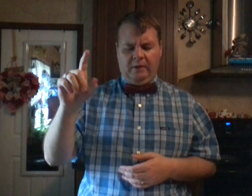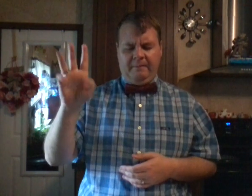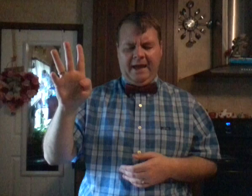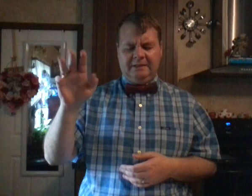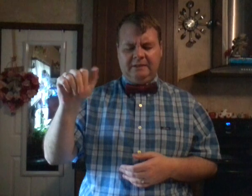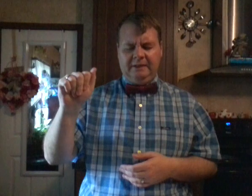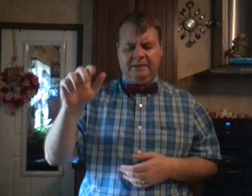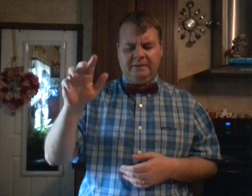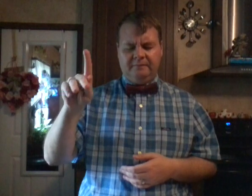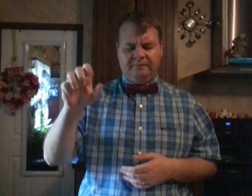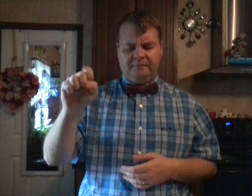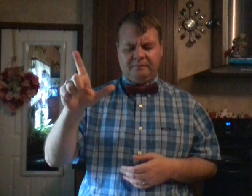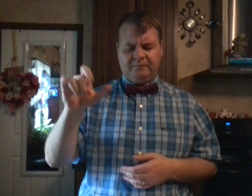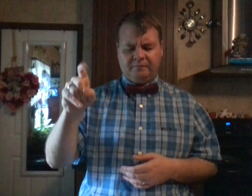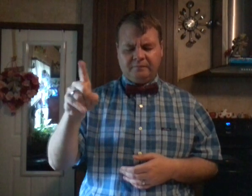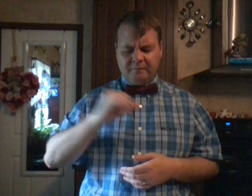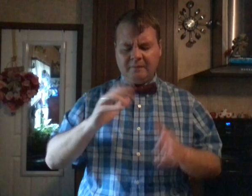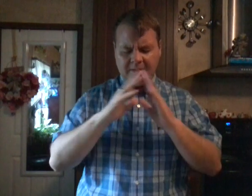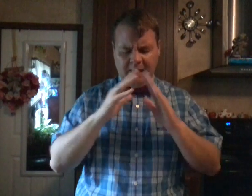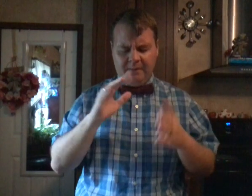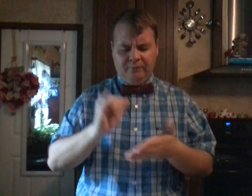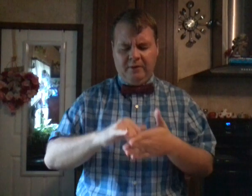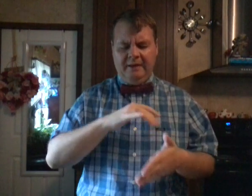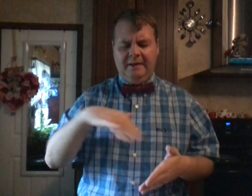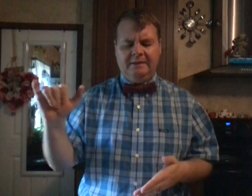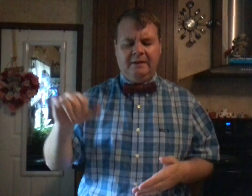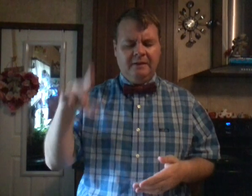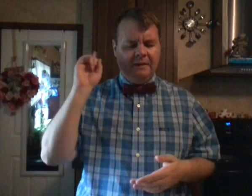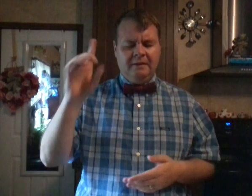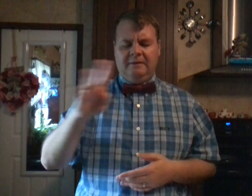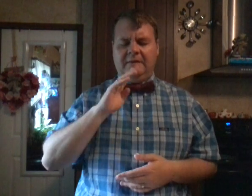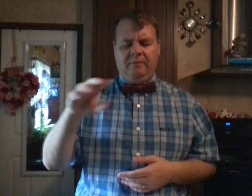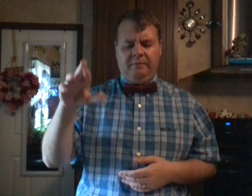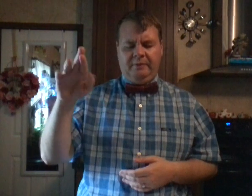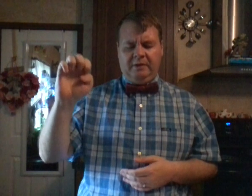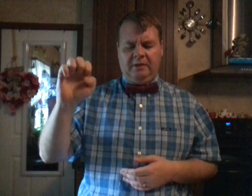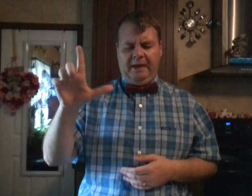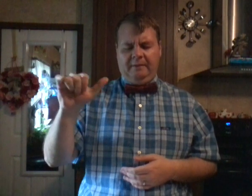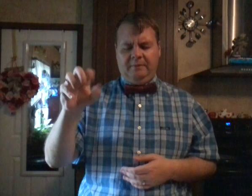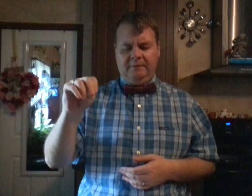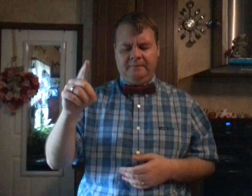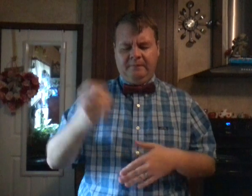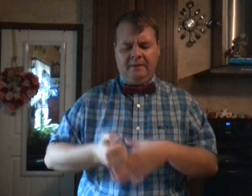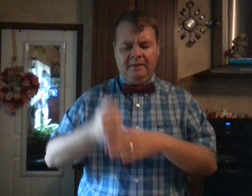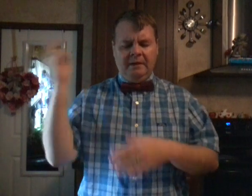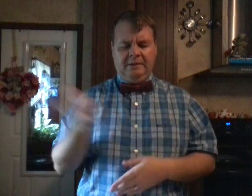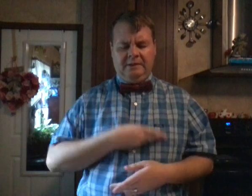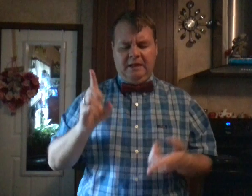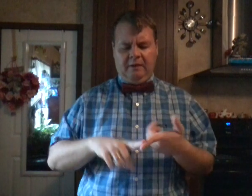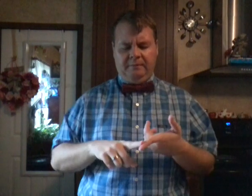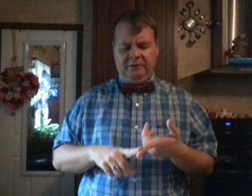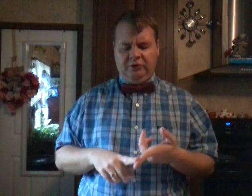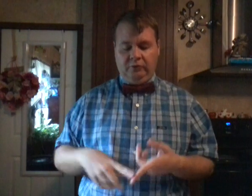one backslid. I pray that they would be reclaimed, and just help us to